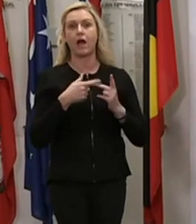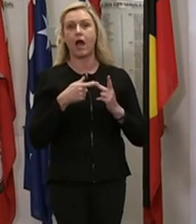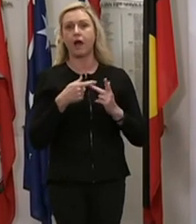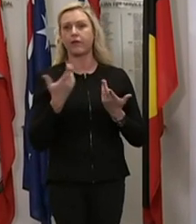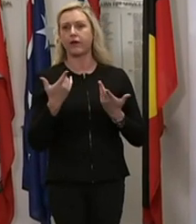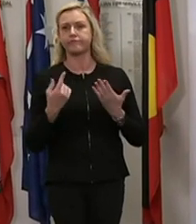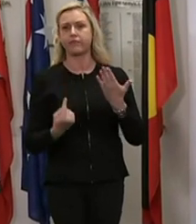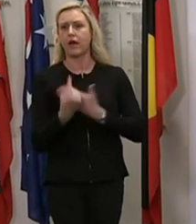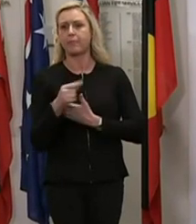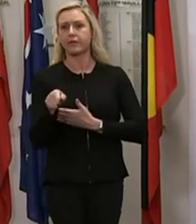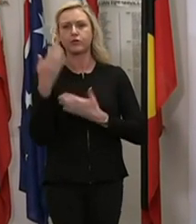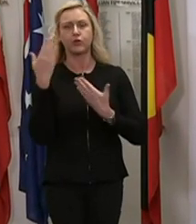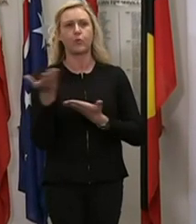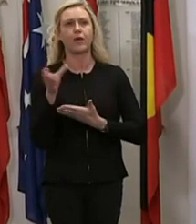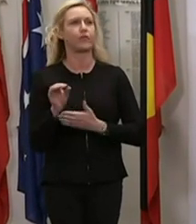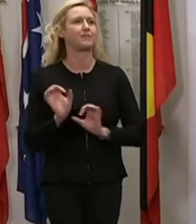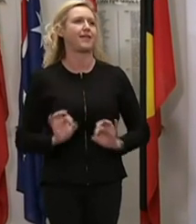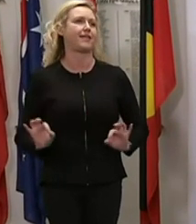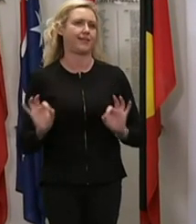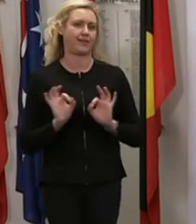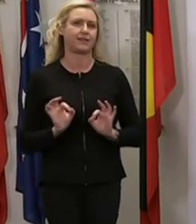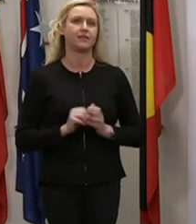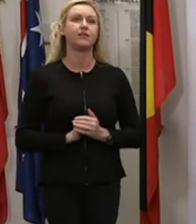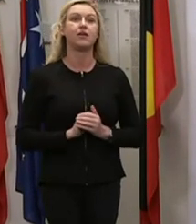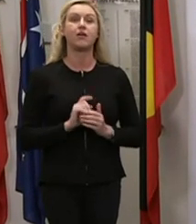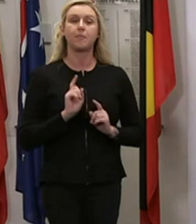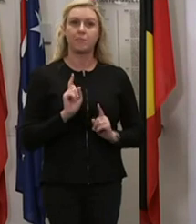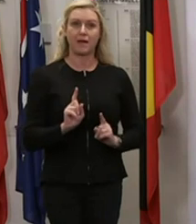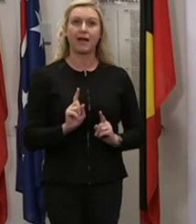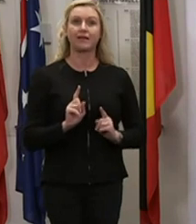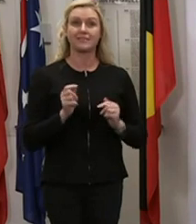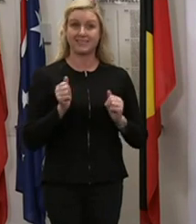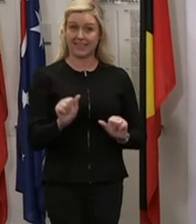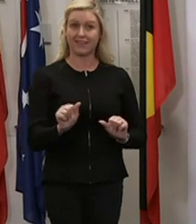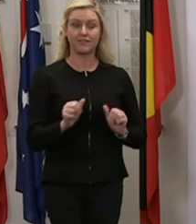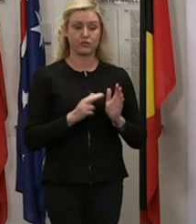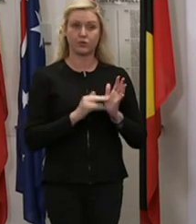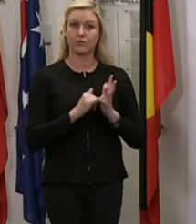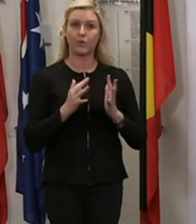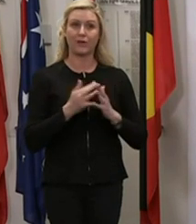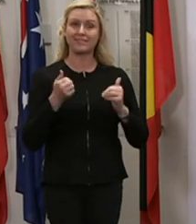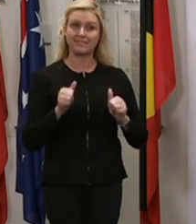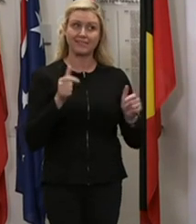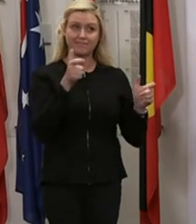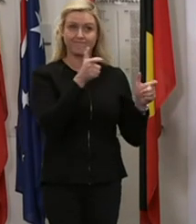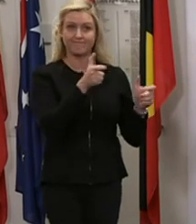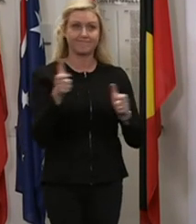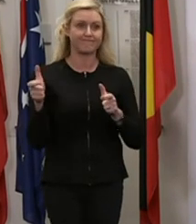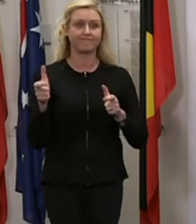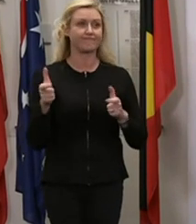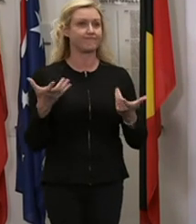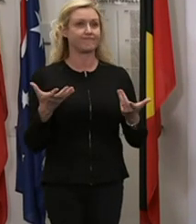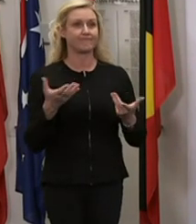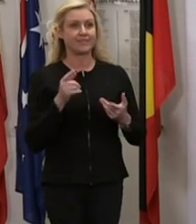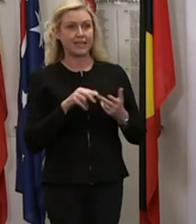is reassuring at one level, but I still want to state that the state is on high alert. Please, whether or not you live in a community